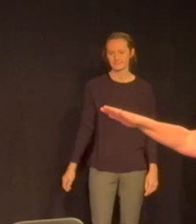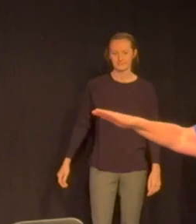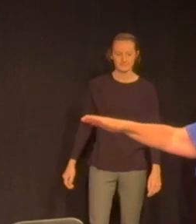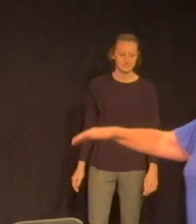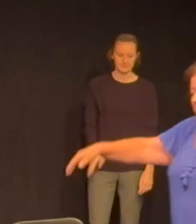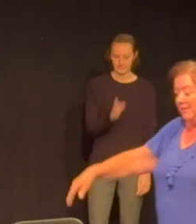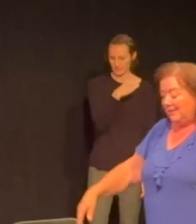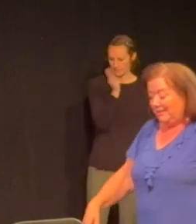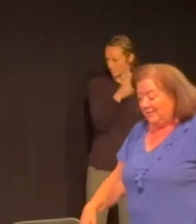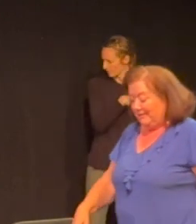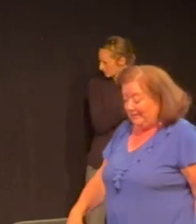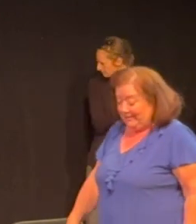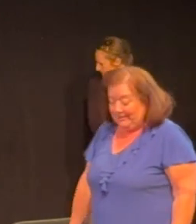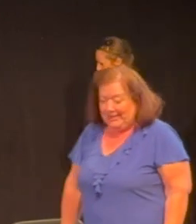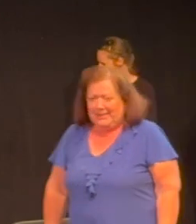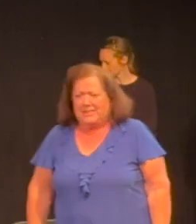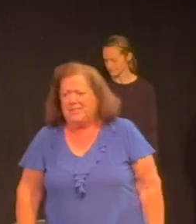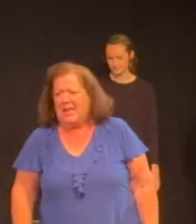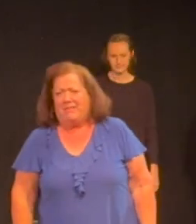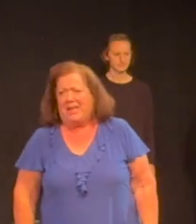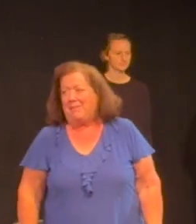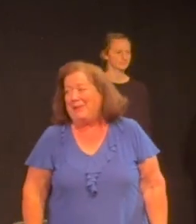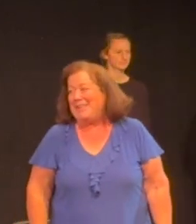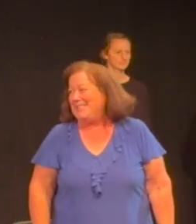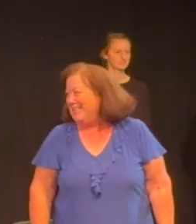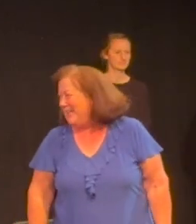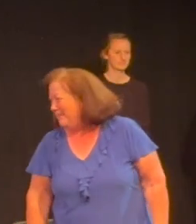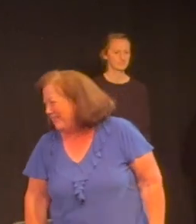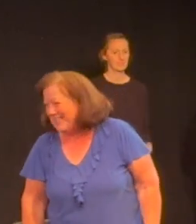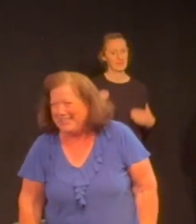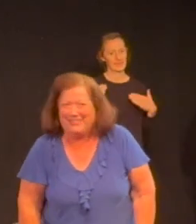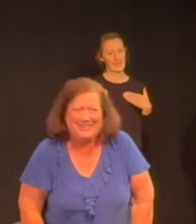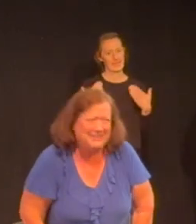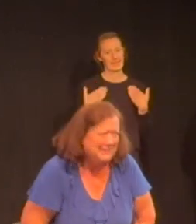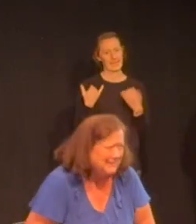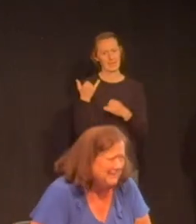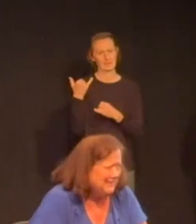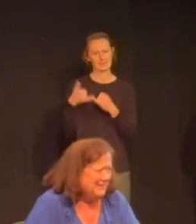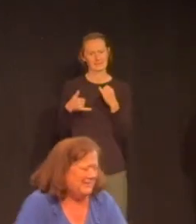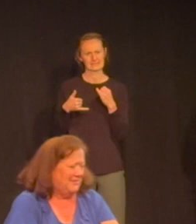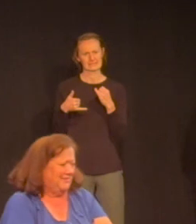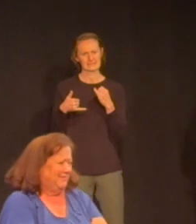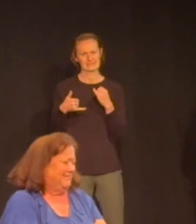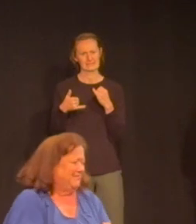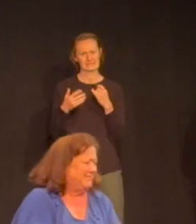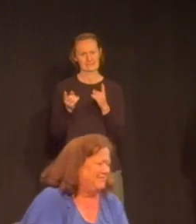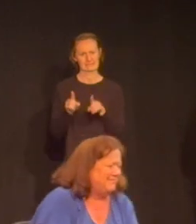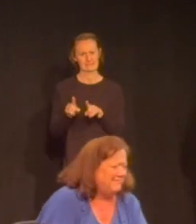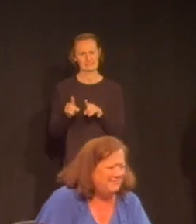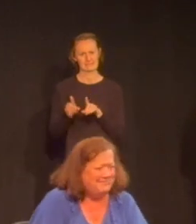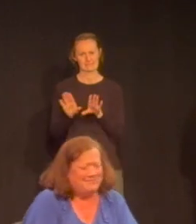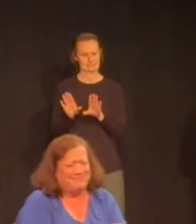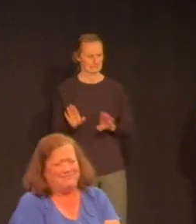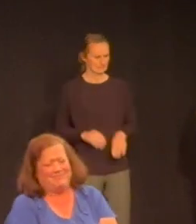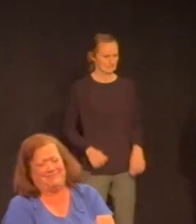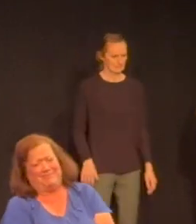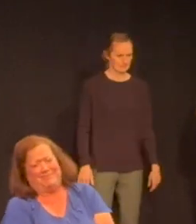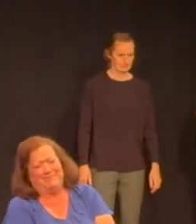Never mind. It doesn't have a happy ending come to think of it. Yeah, I don't think I've